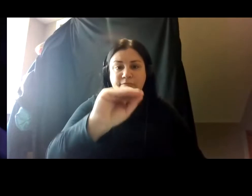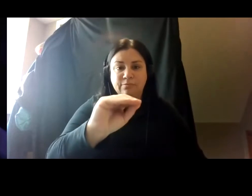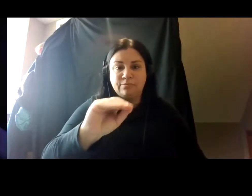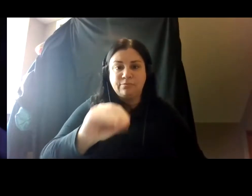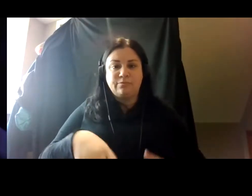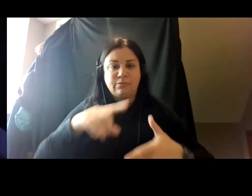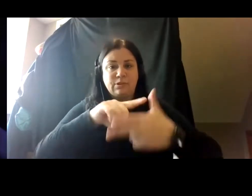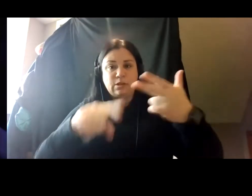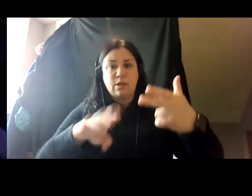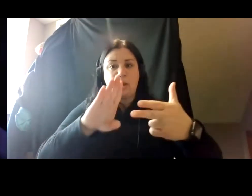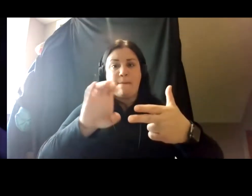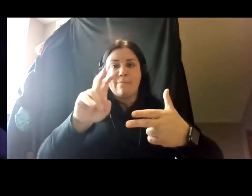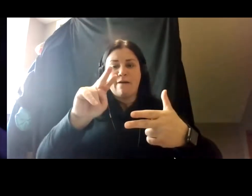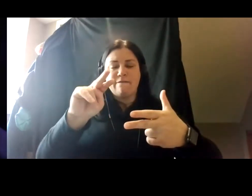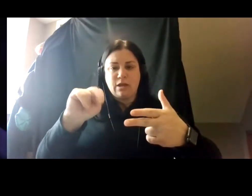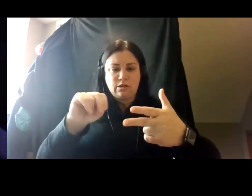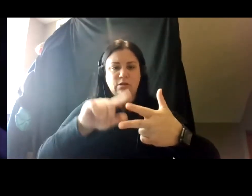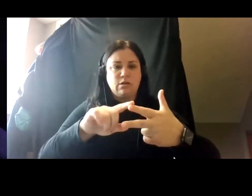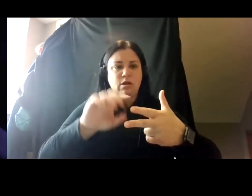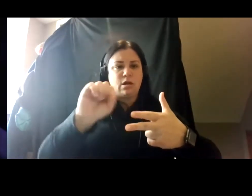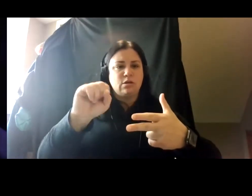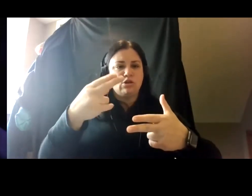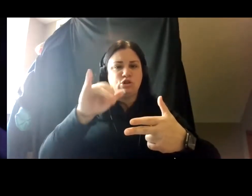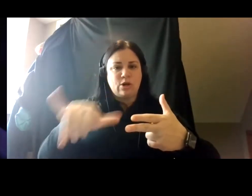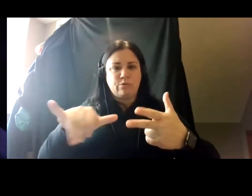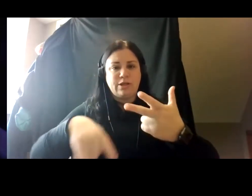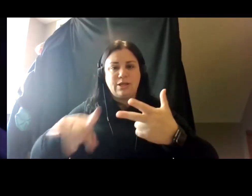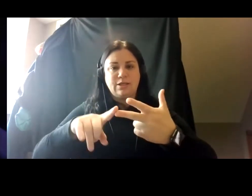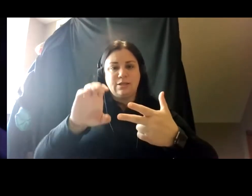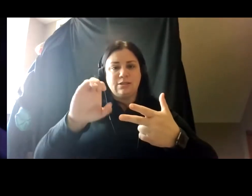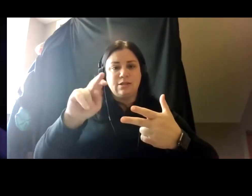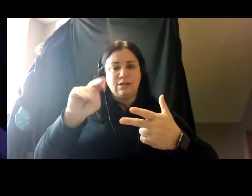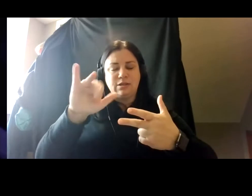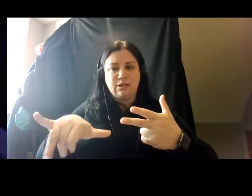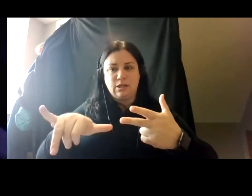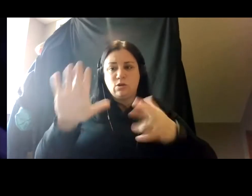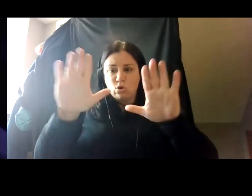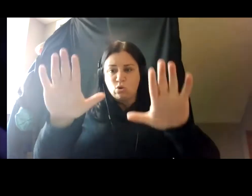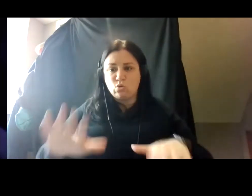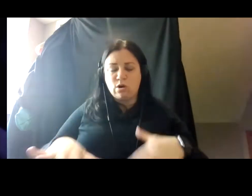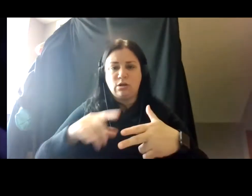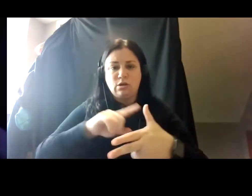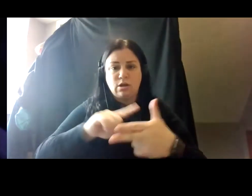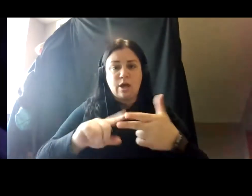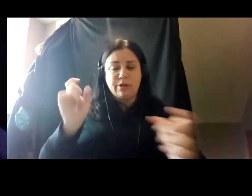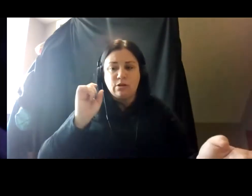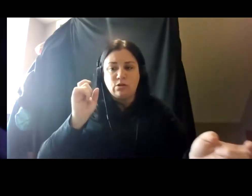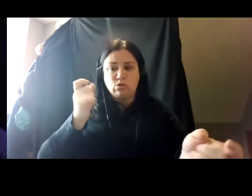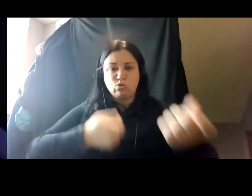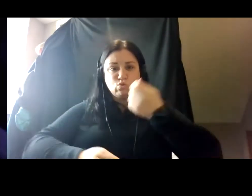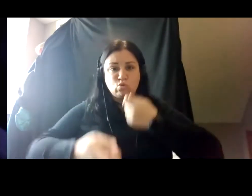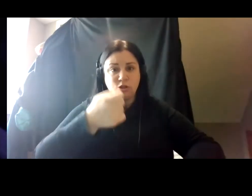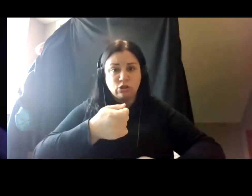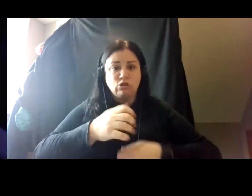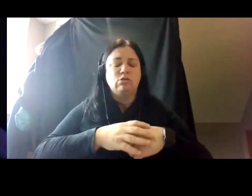we have Bevan, Sherry, and Cindy. Great. I'm going to switch over